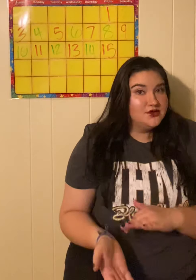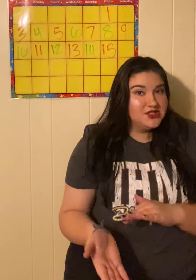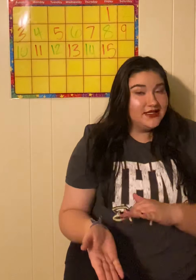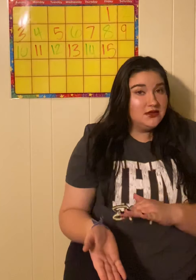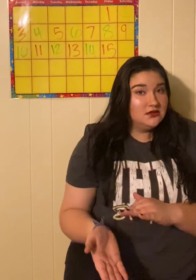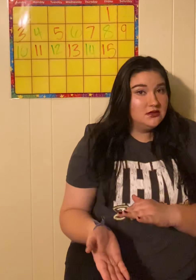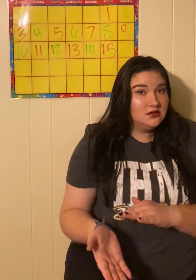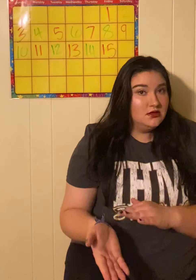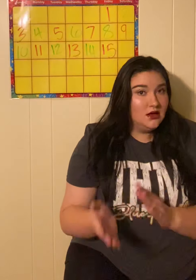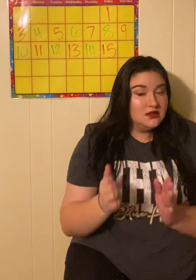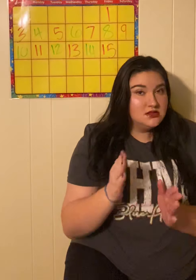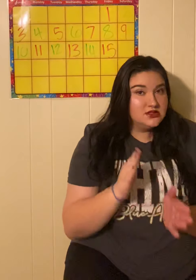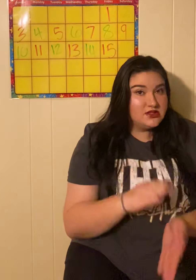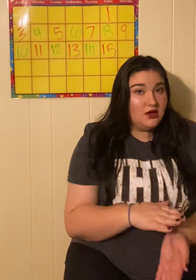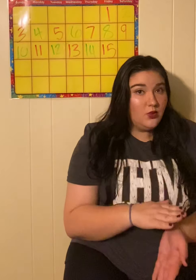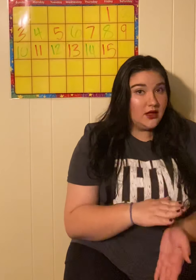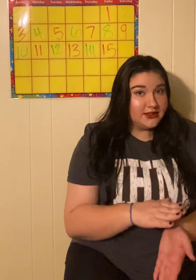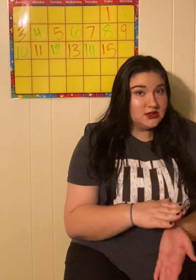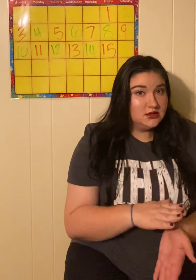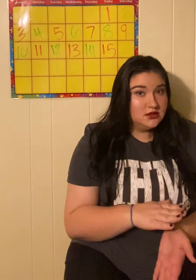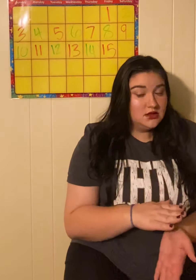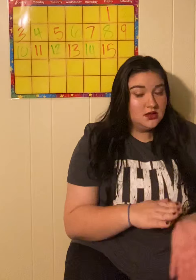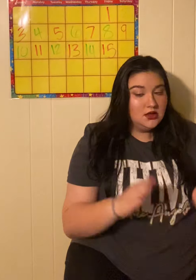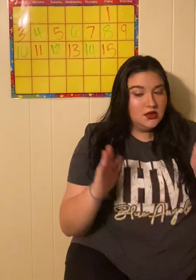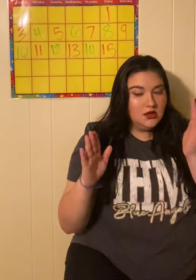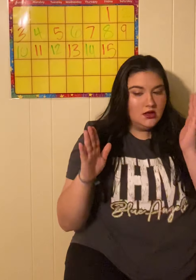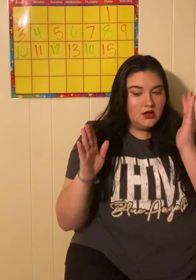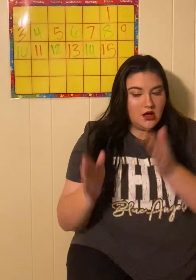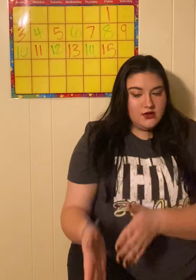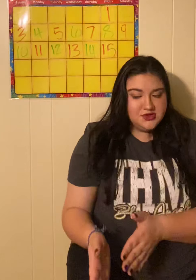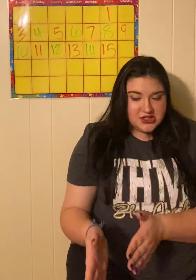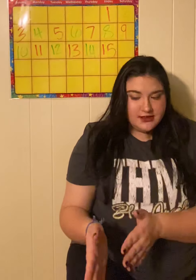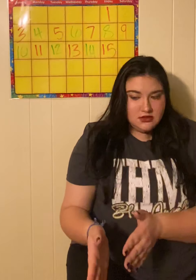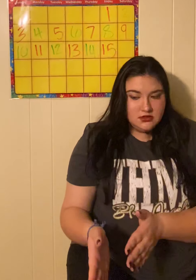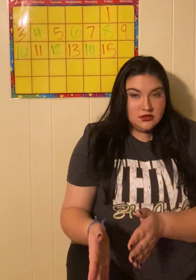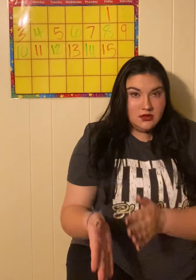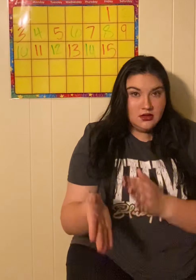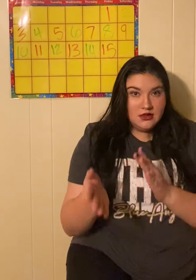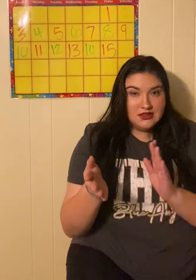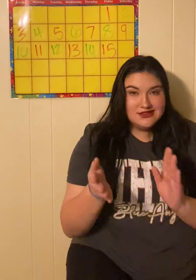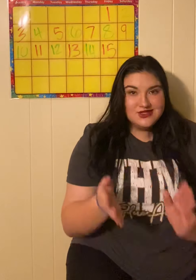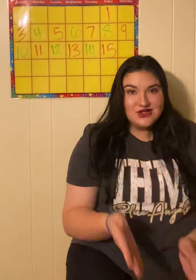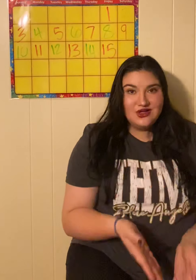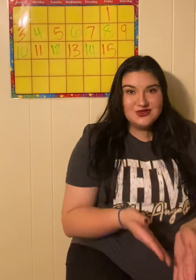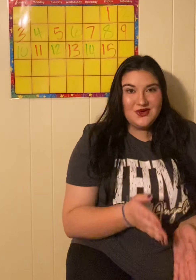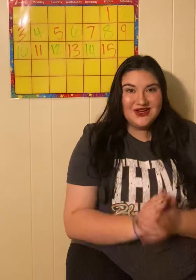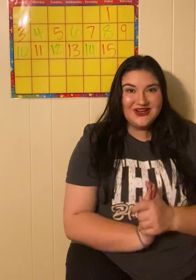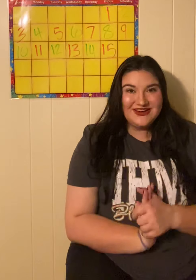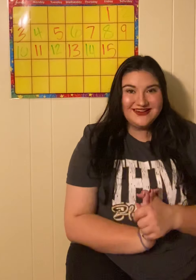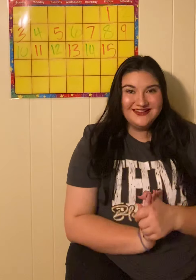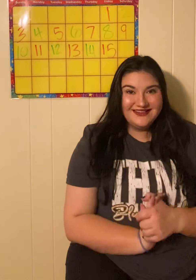ocean, salt water. Ocean, salt water.